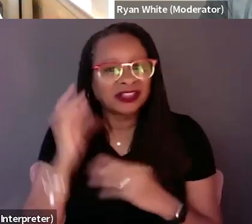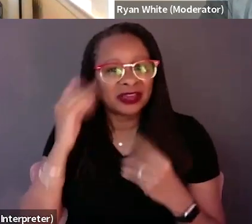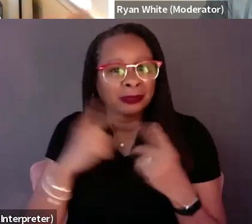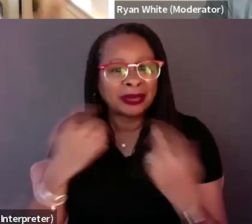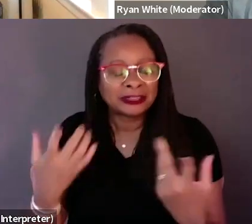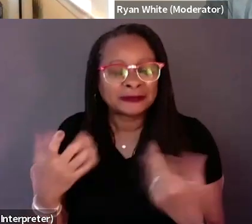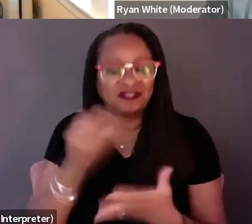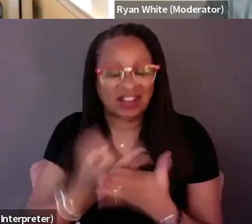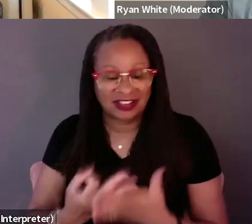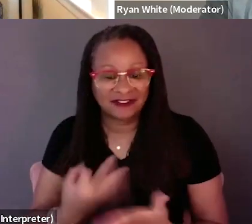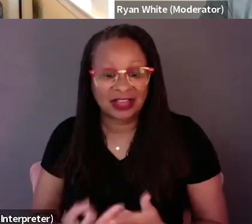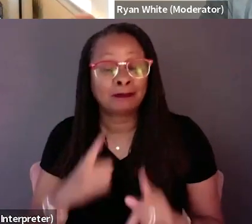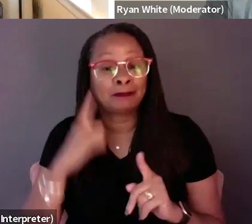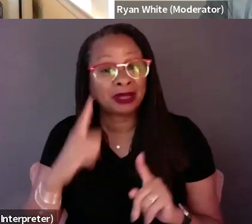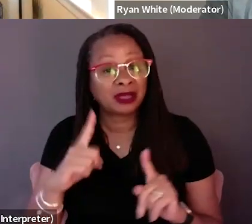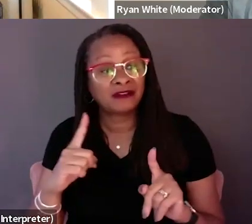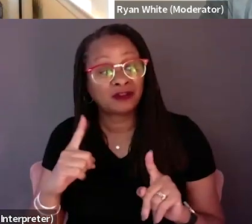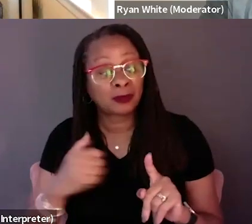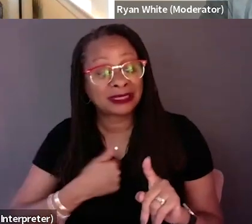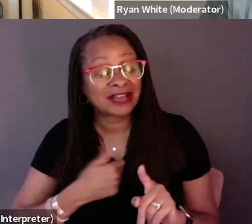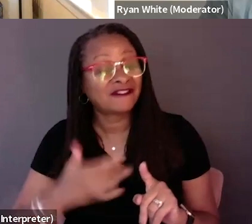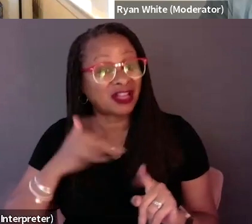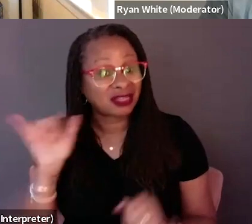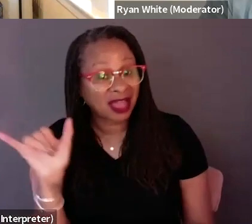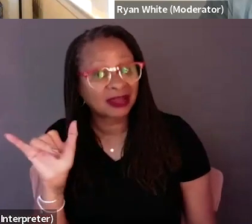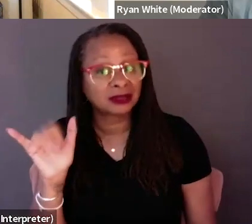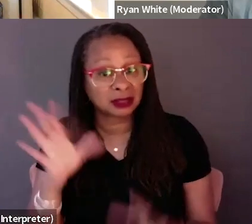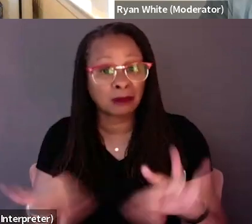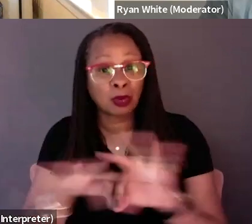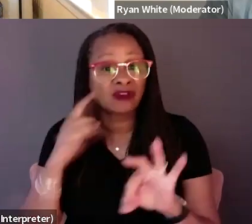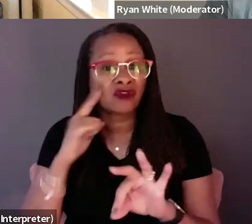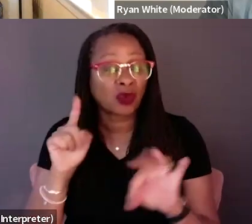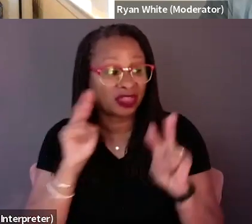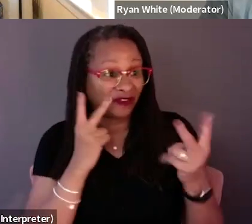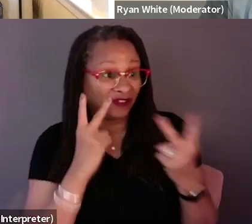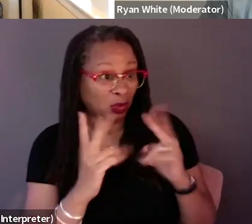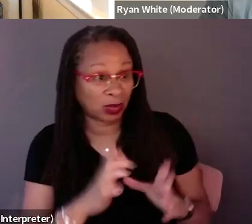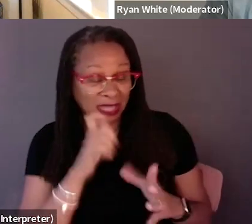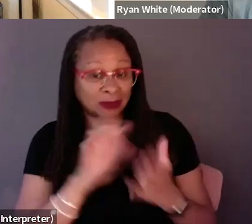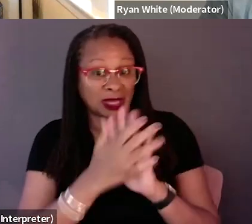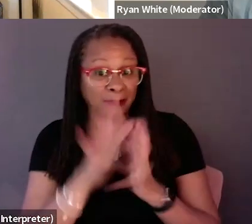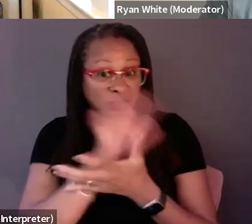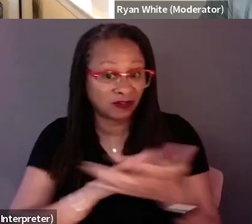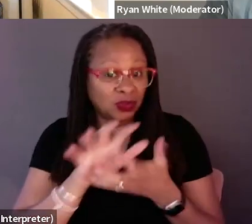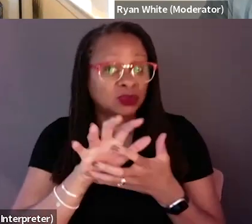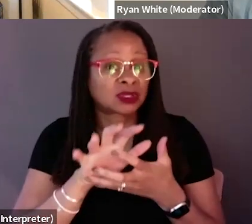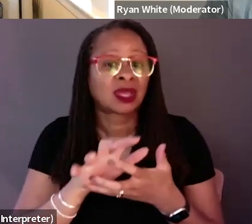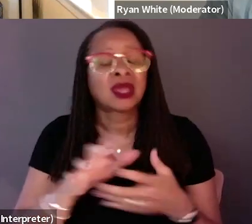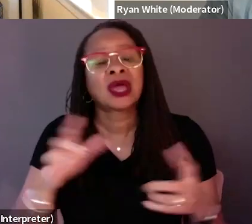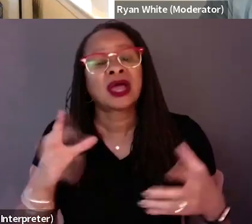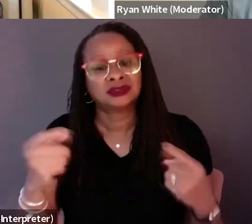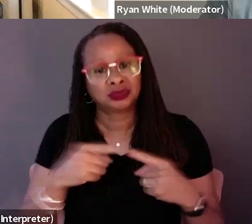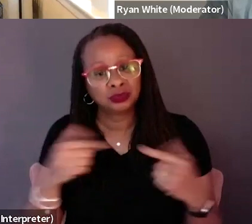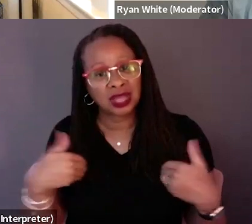thinking about facts. But in this case, like to me, it feels important for our viewer to not feel confused and